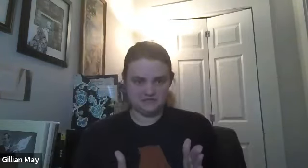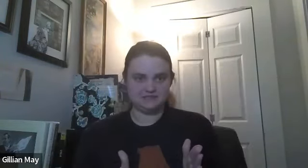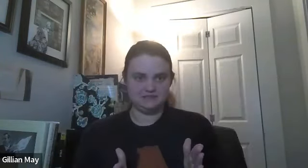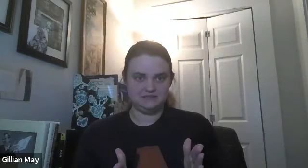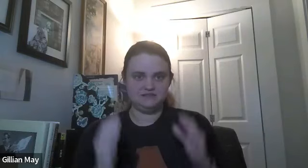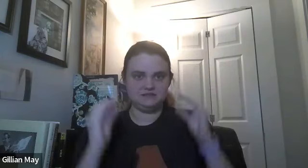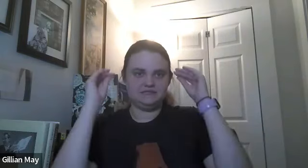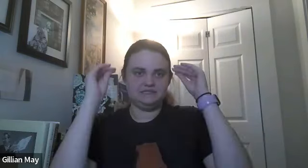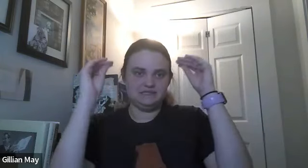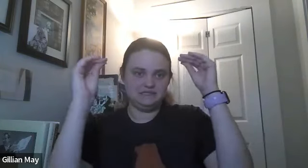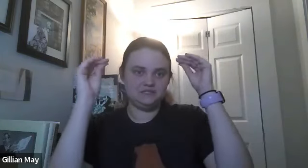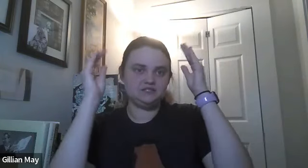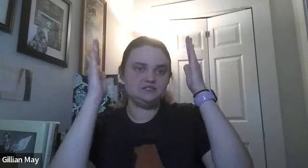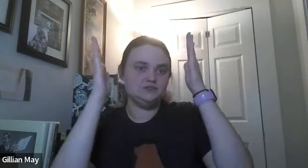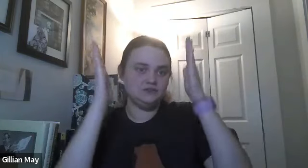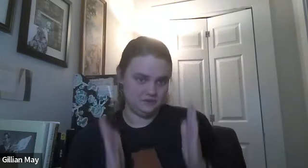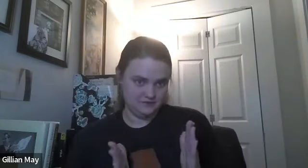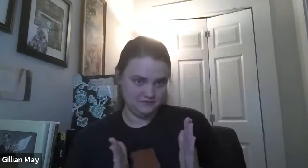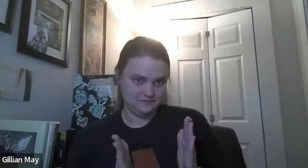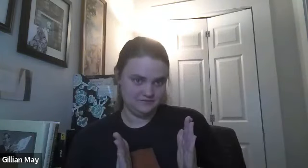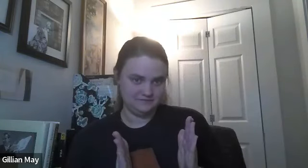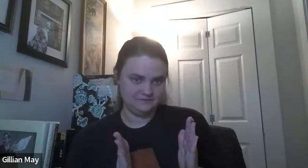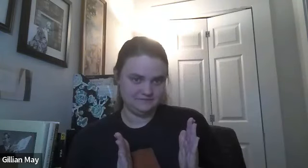Person. So teach her.